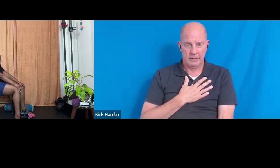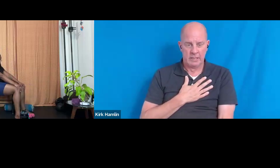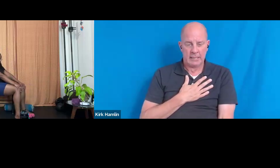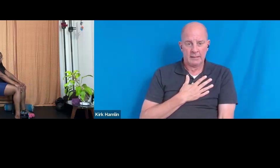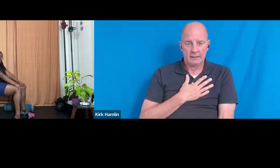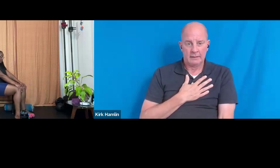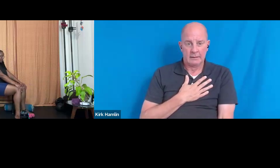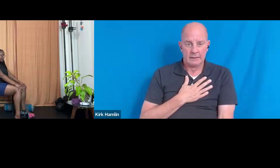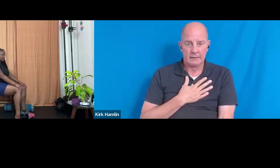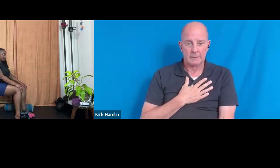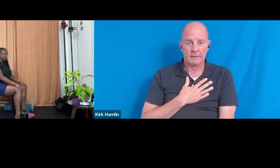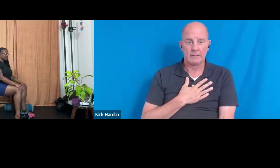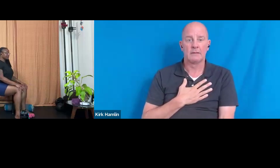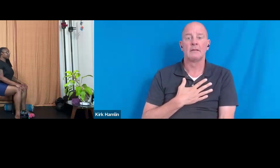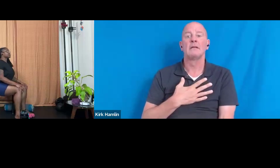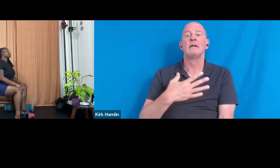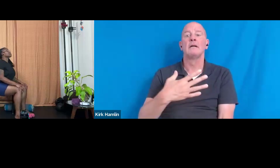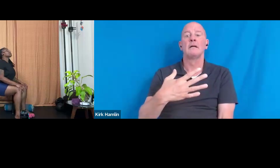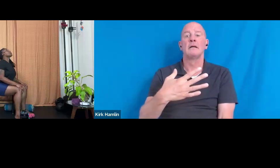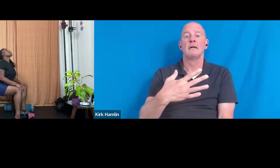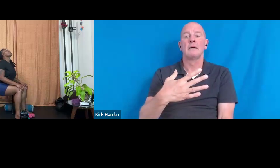That's 1. Breathing in